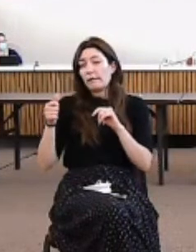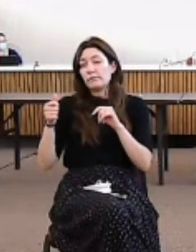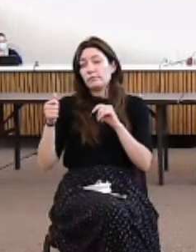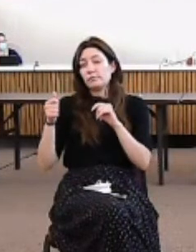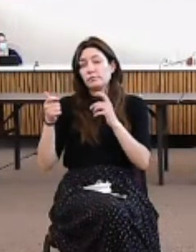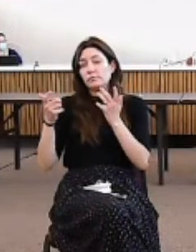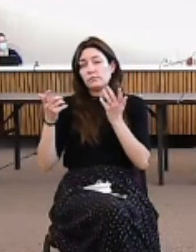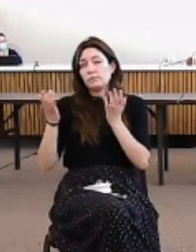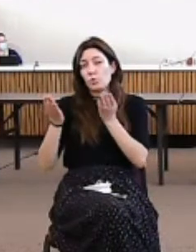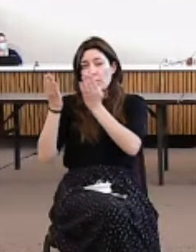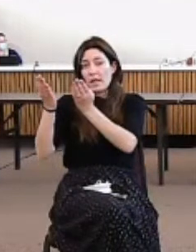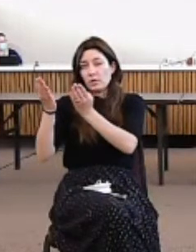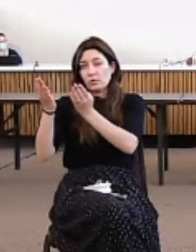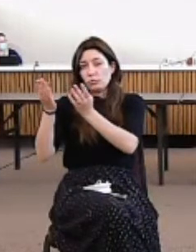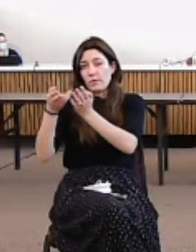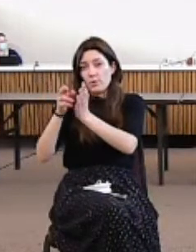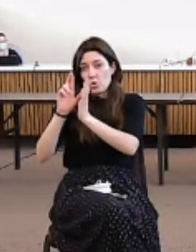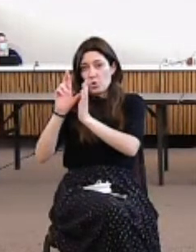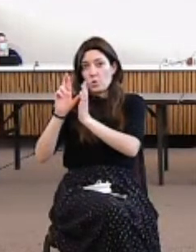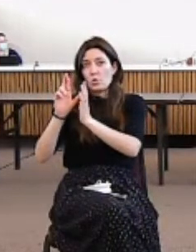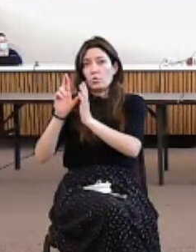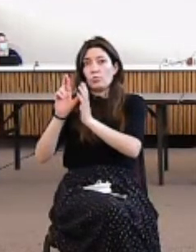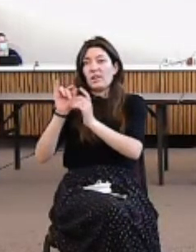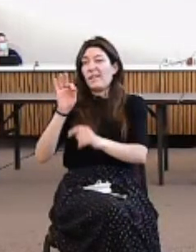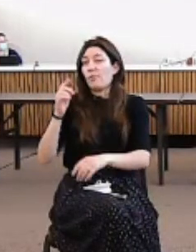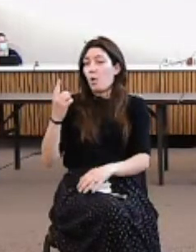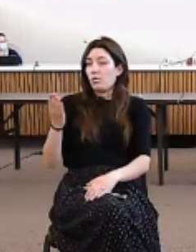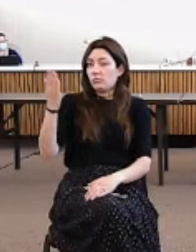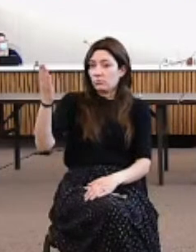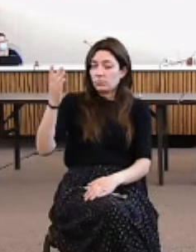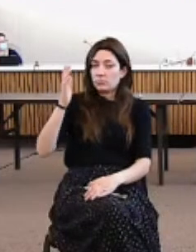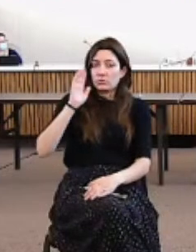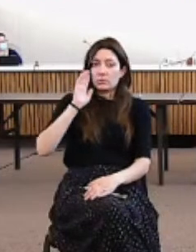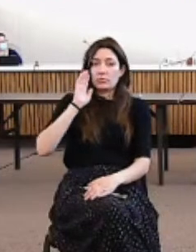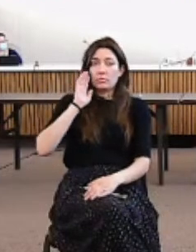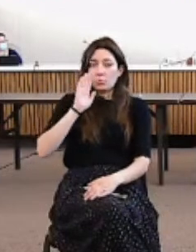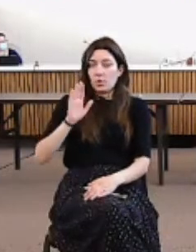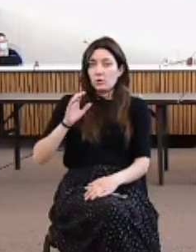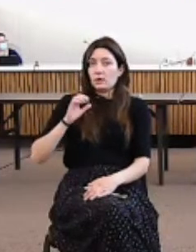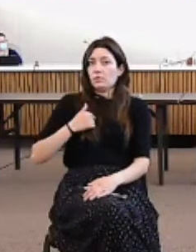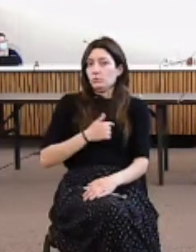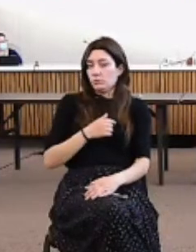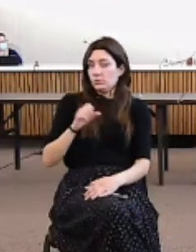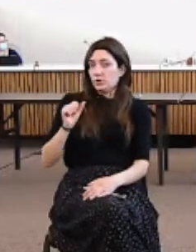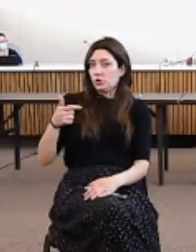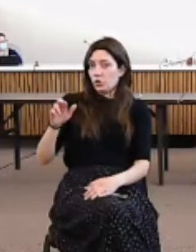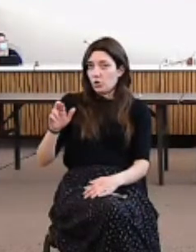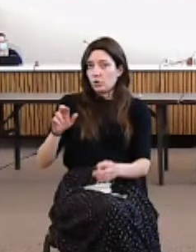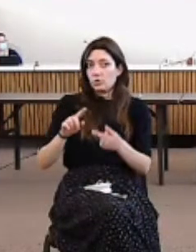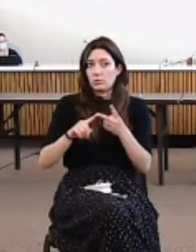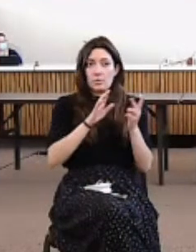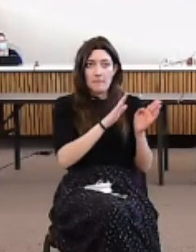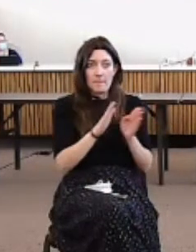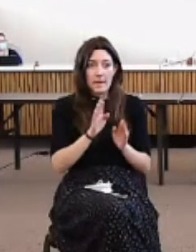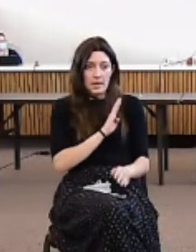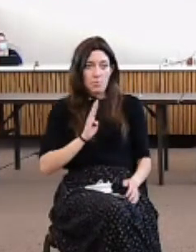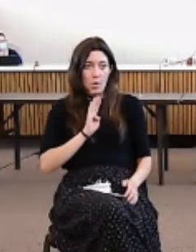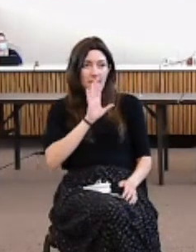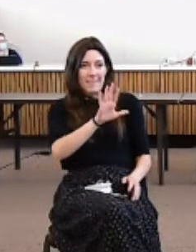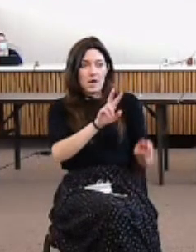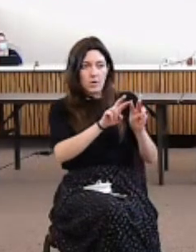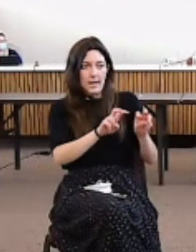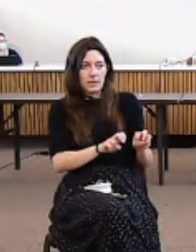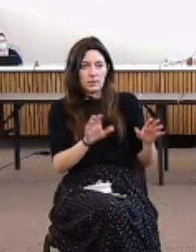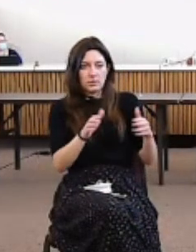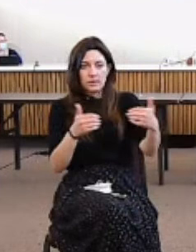know, we do the seeker. The planning board would do analysis for their portion, that type of stuff. So it's not coordinated all